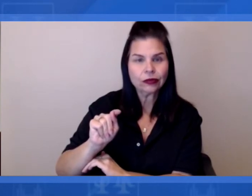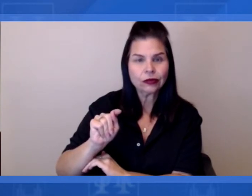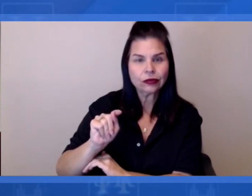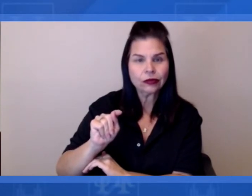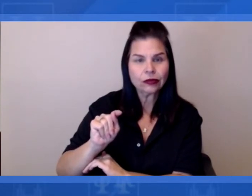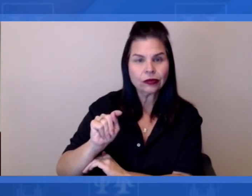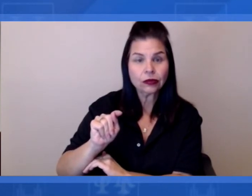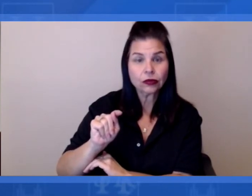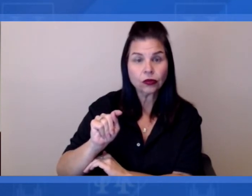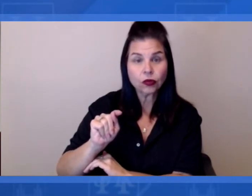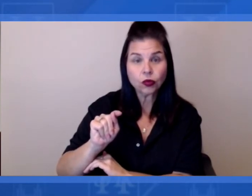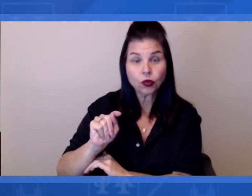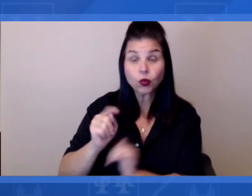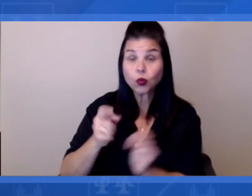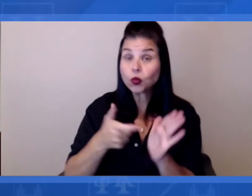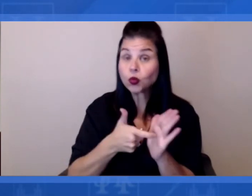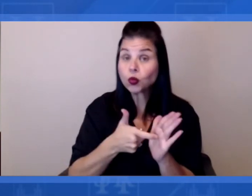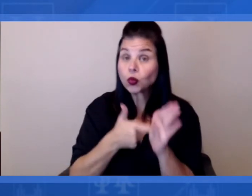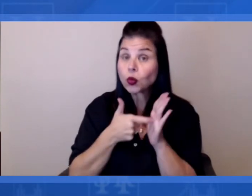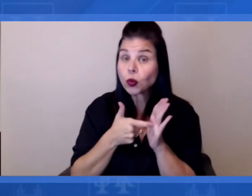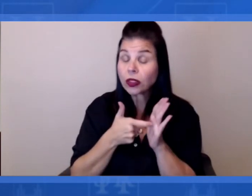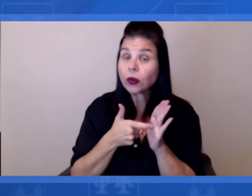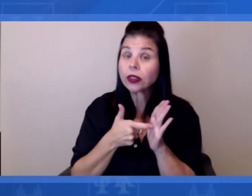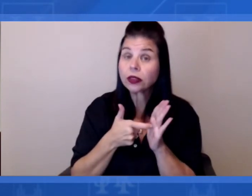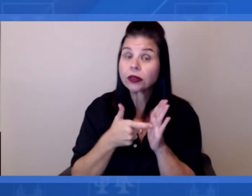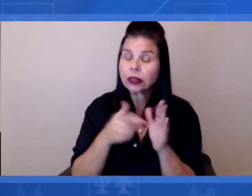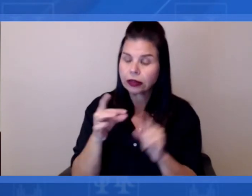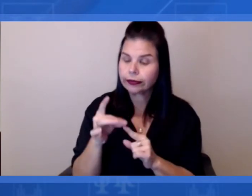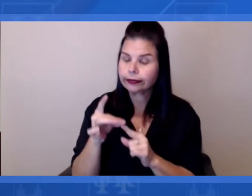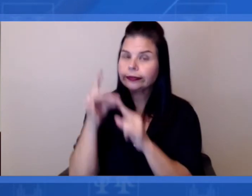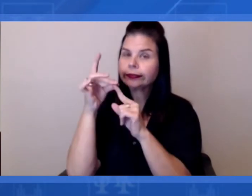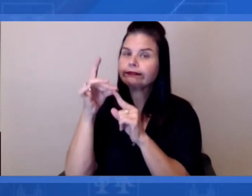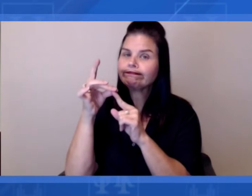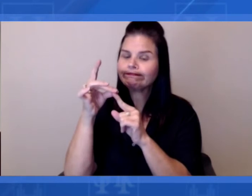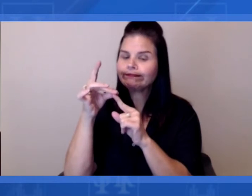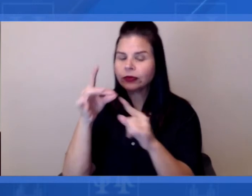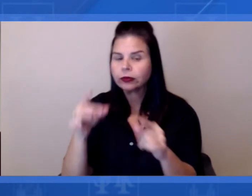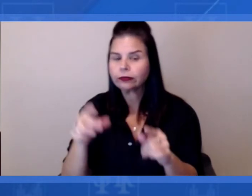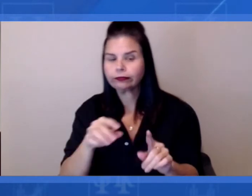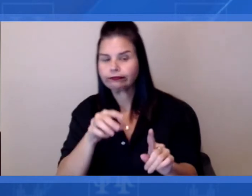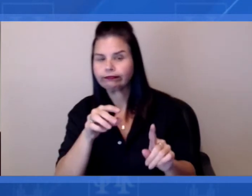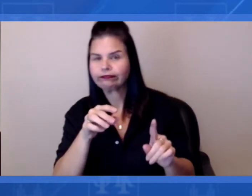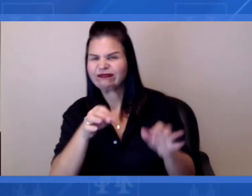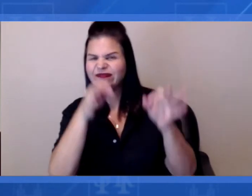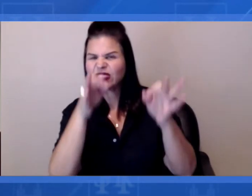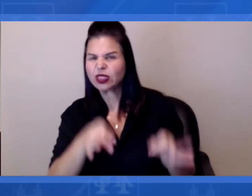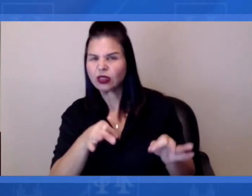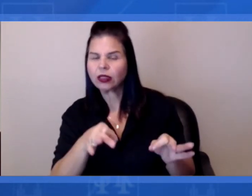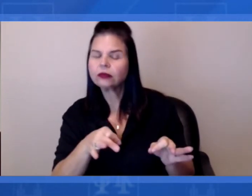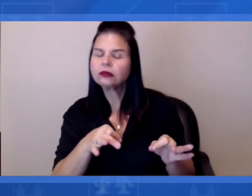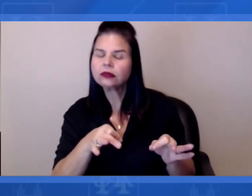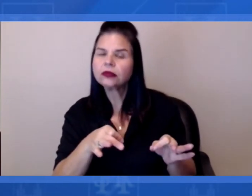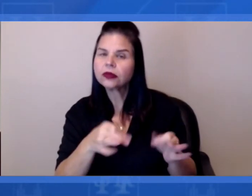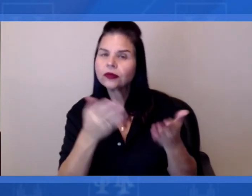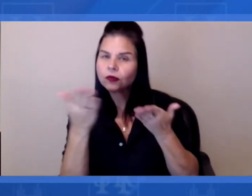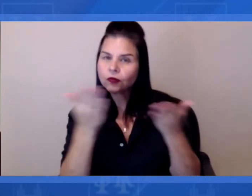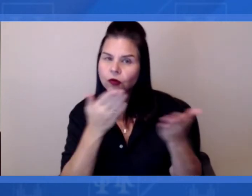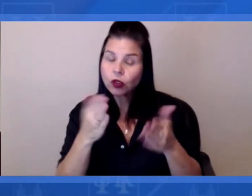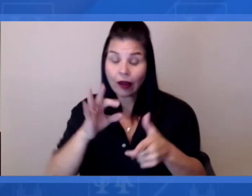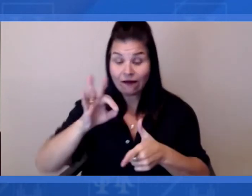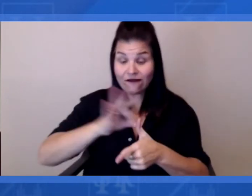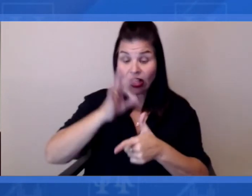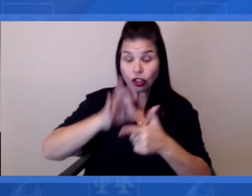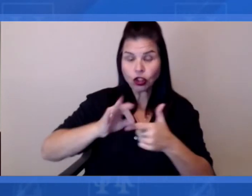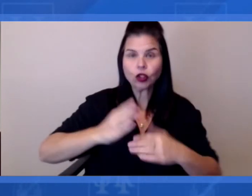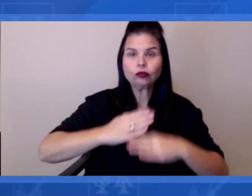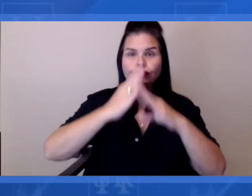which obligates specialized transit providers to determine eligibility for service according to functional